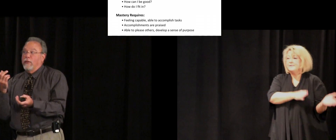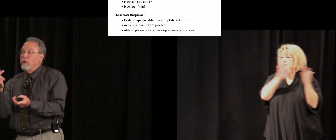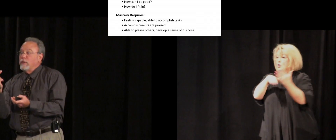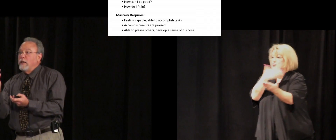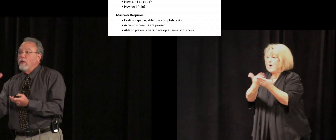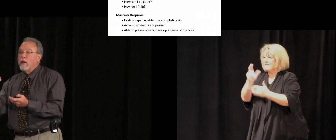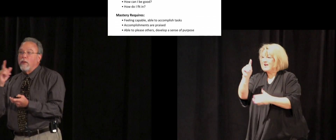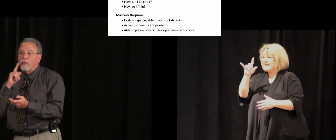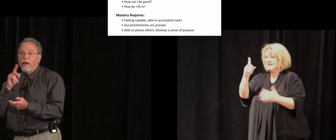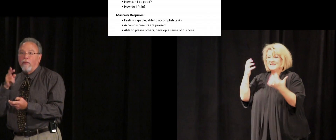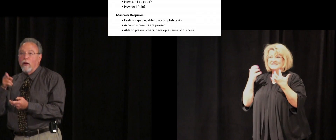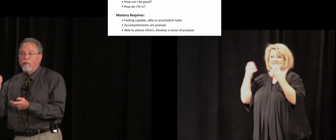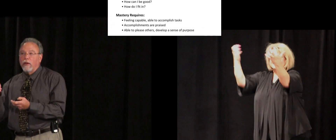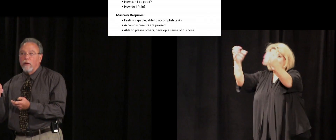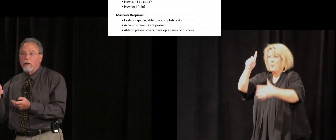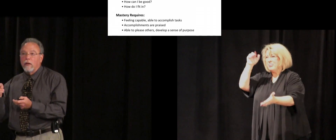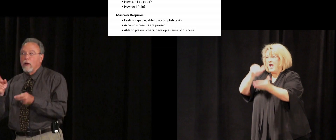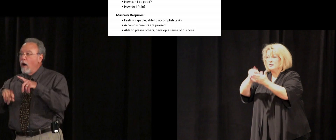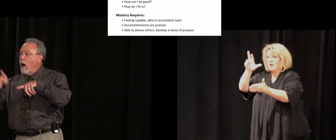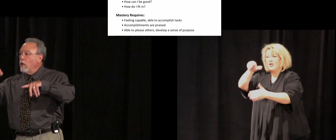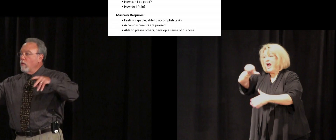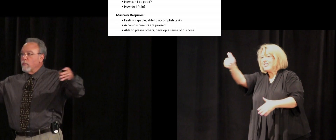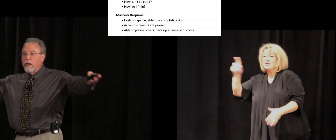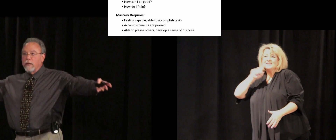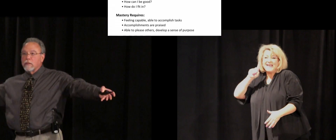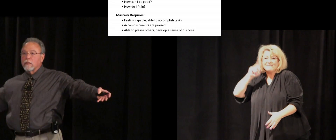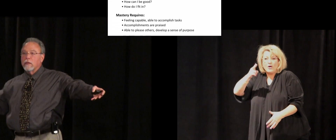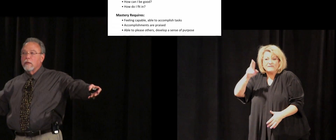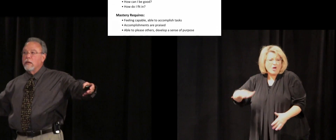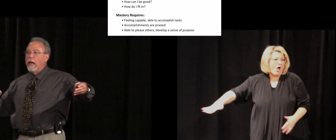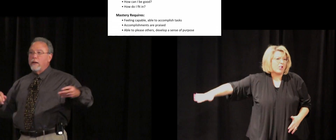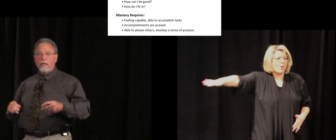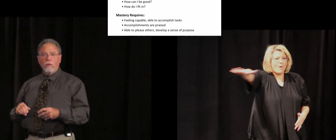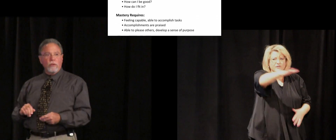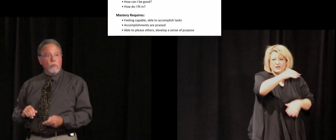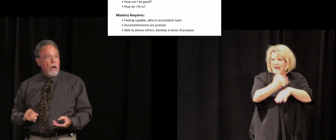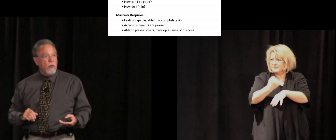and peer relationships is the important thing at this age.